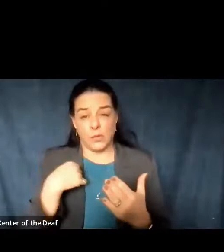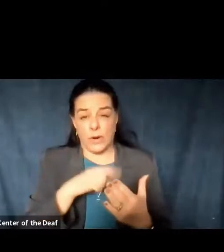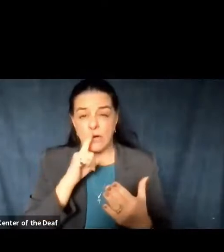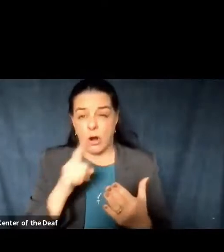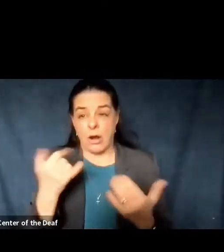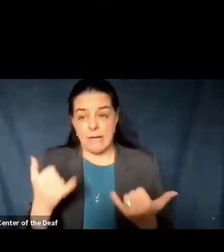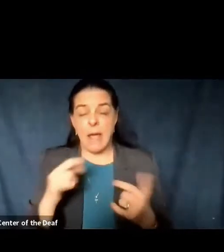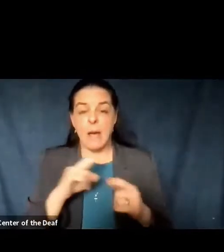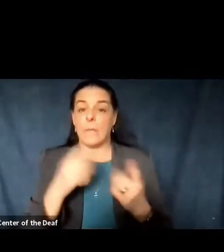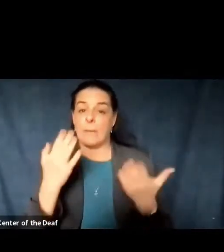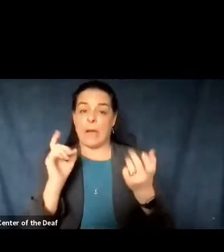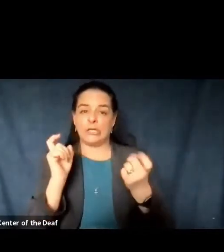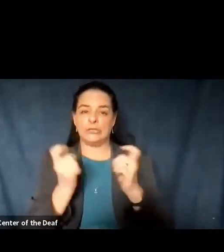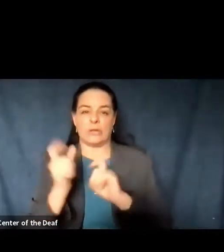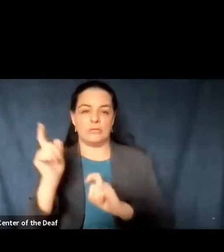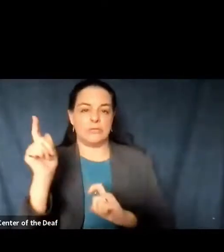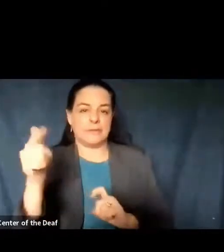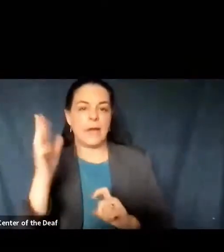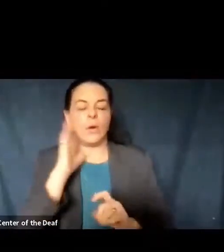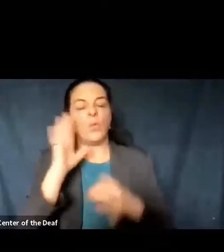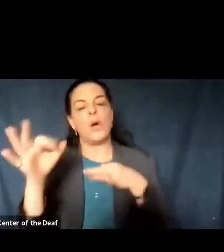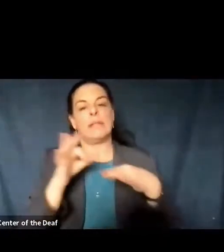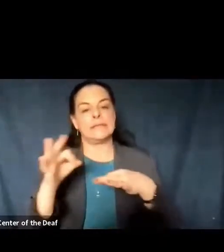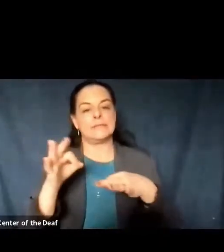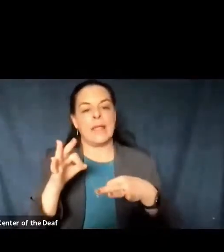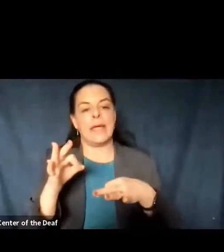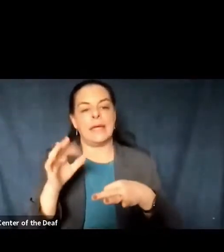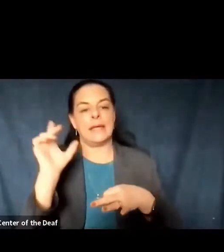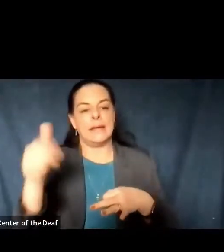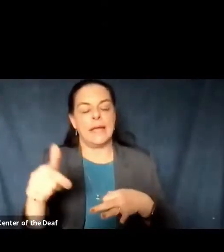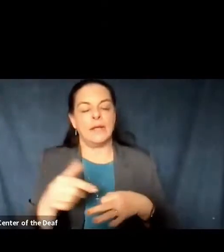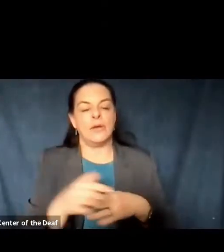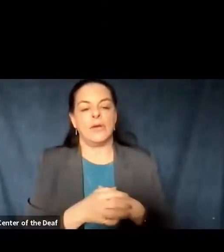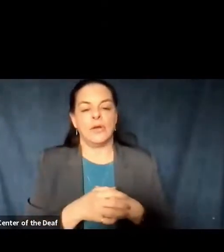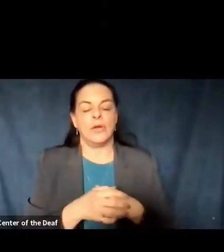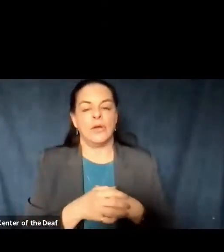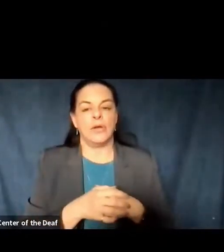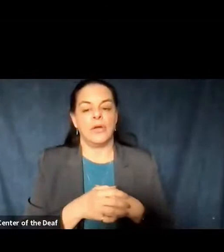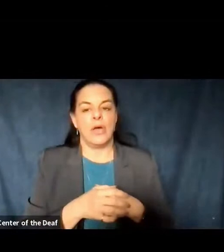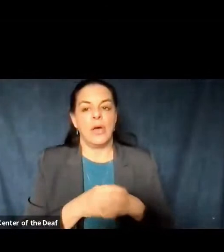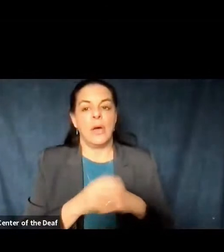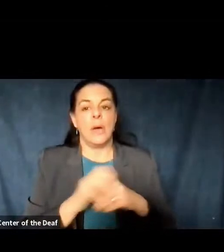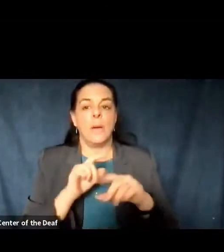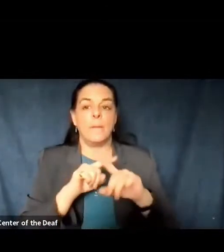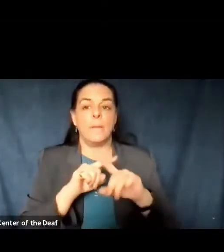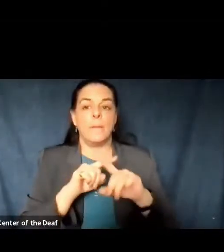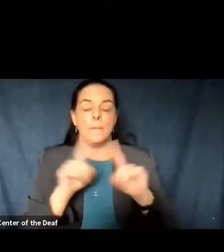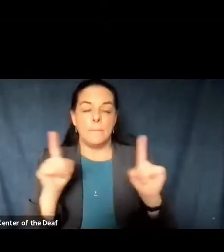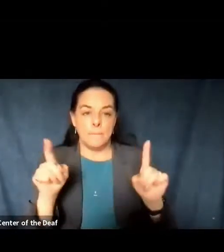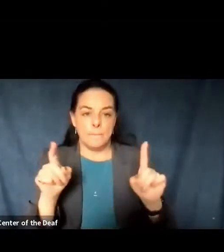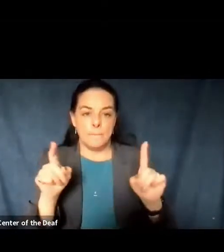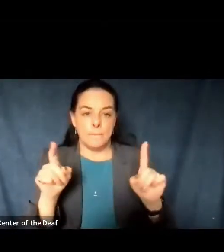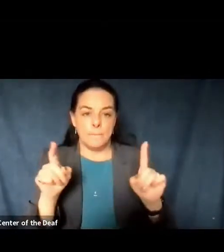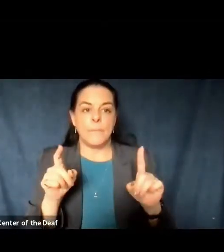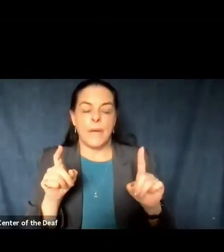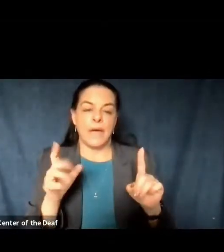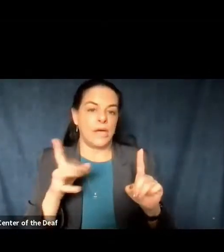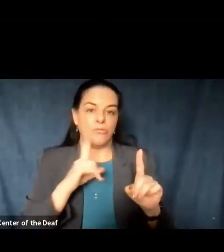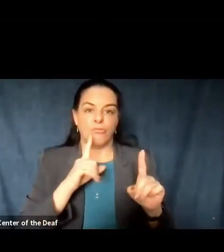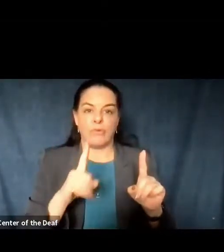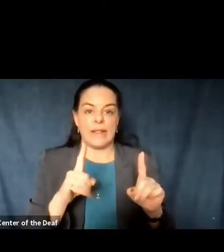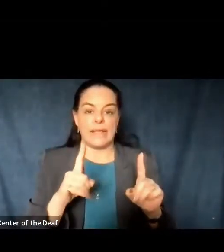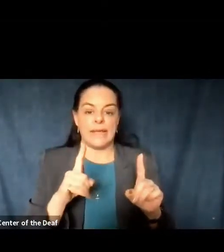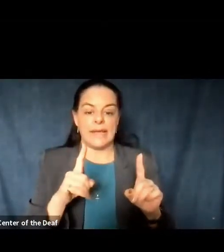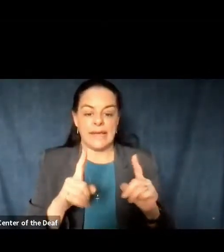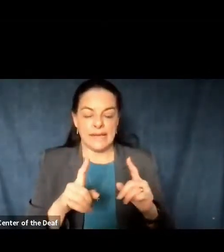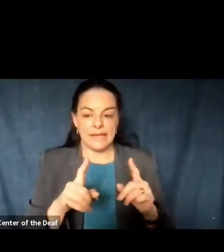move forward, and we'll explain what that process looks like as well. But it's really about reaching out to the people